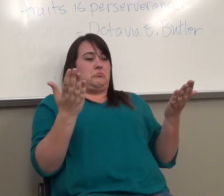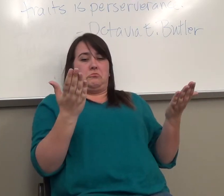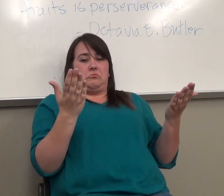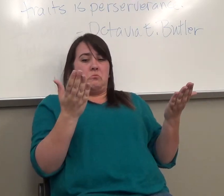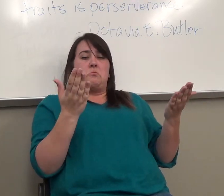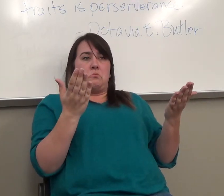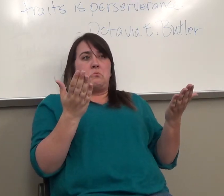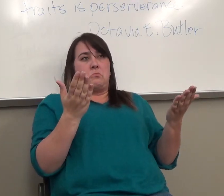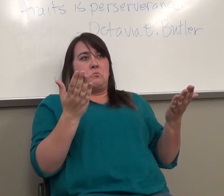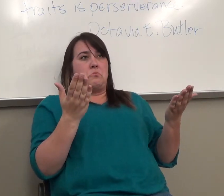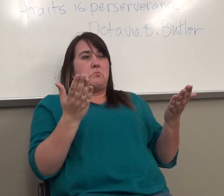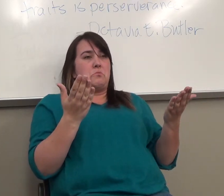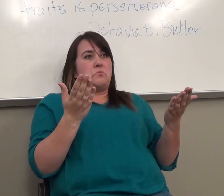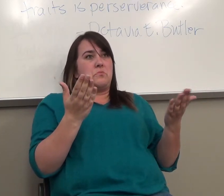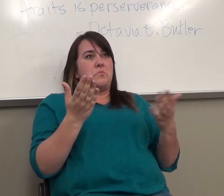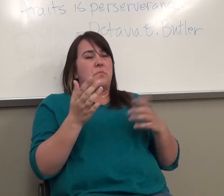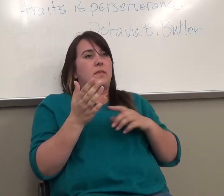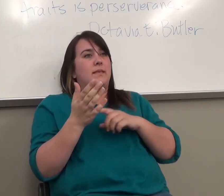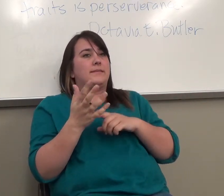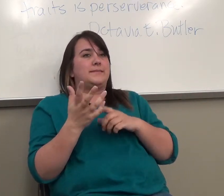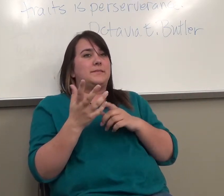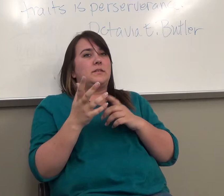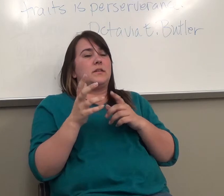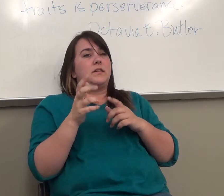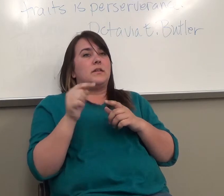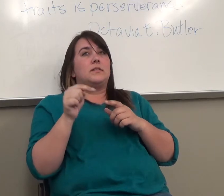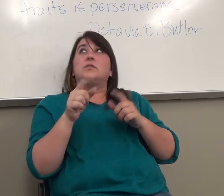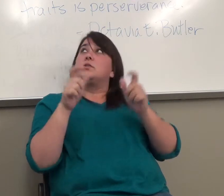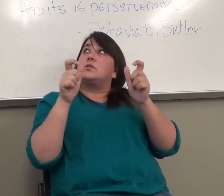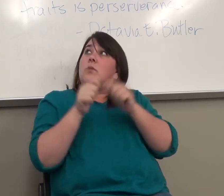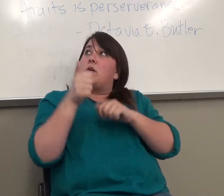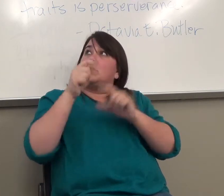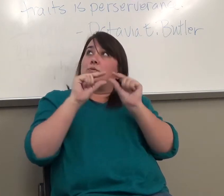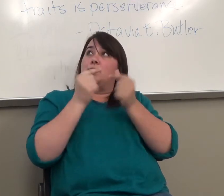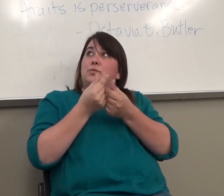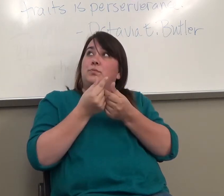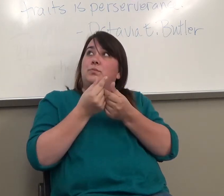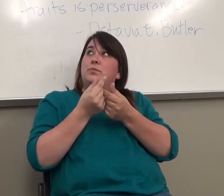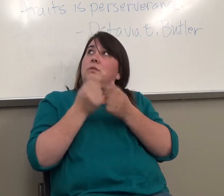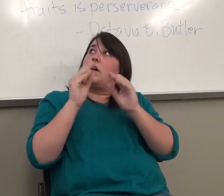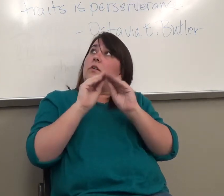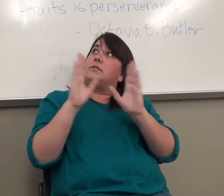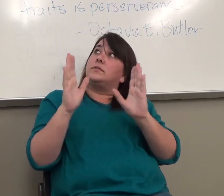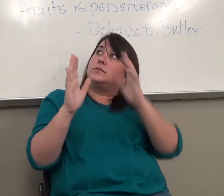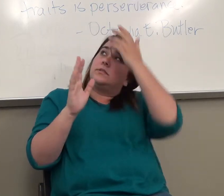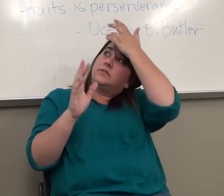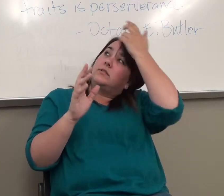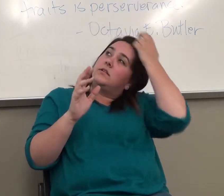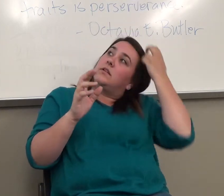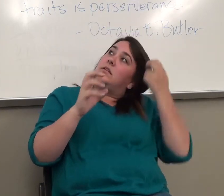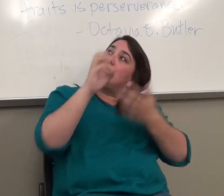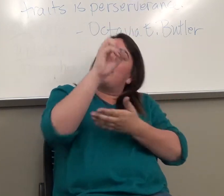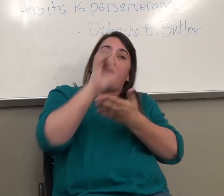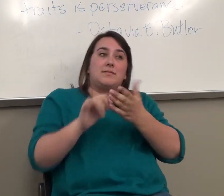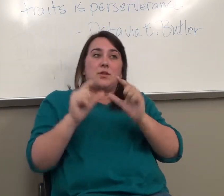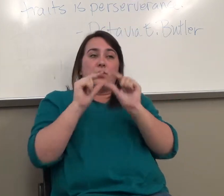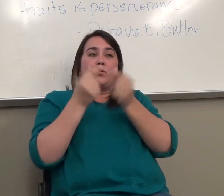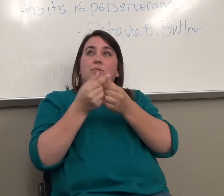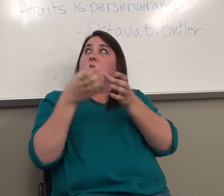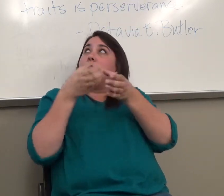this is the smallest group. Obviously, this group is a lot bigger. And you can see, you know, people are always asking me,